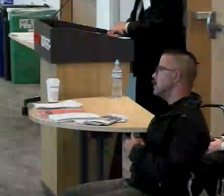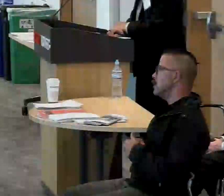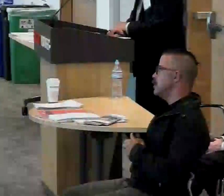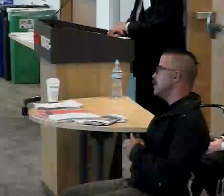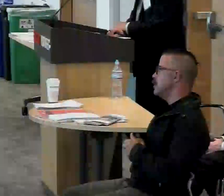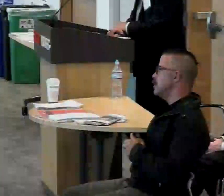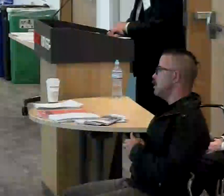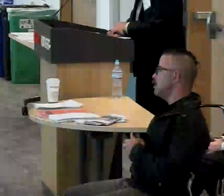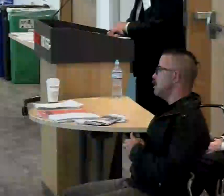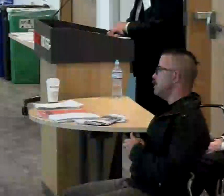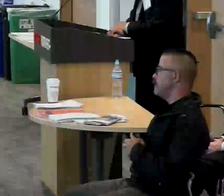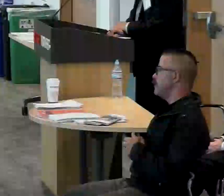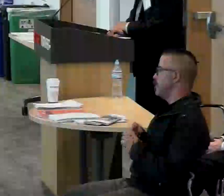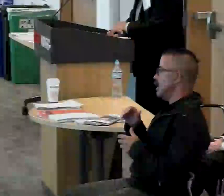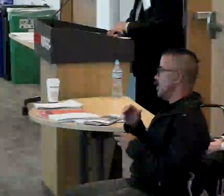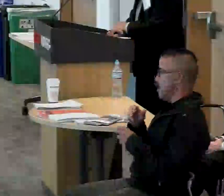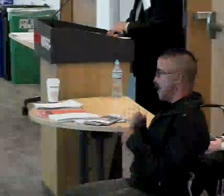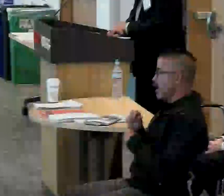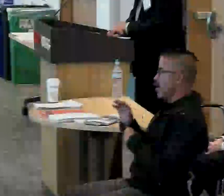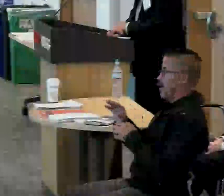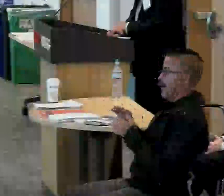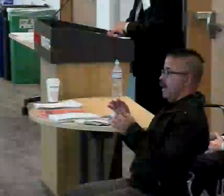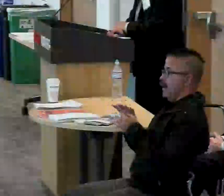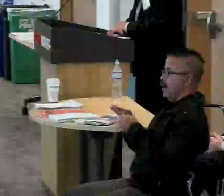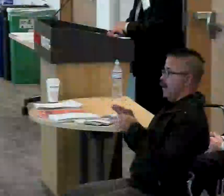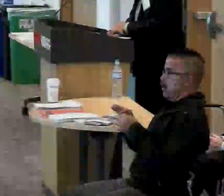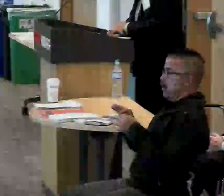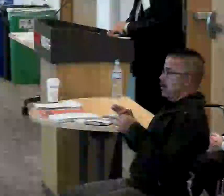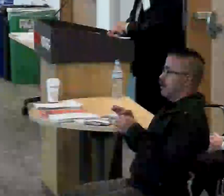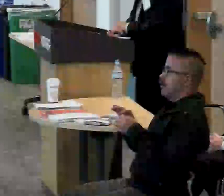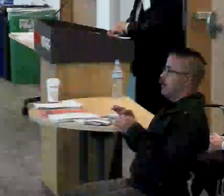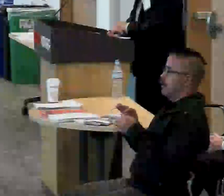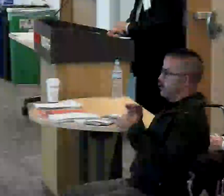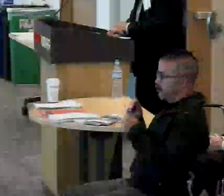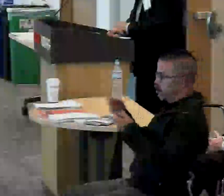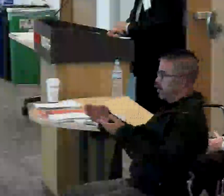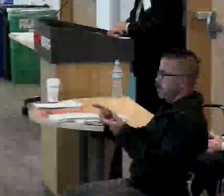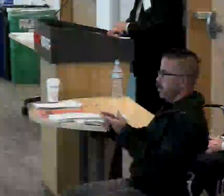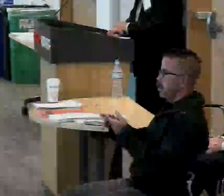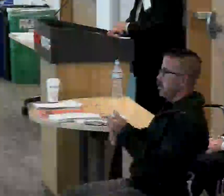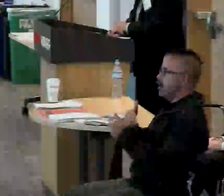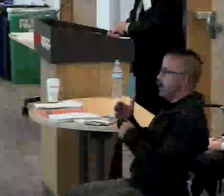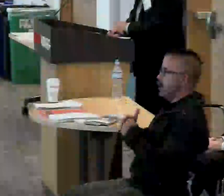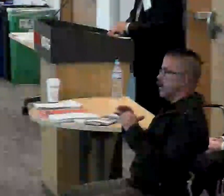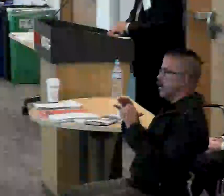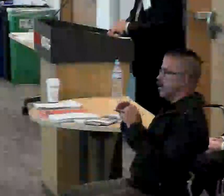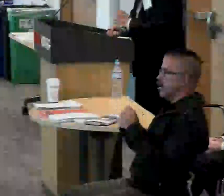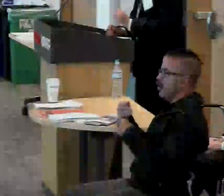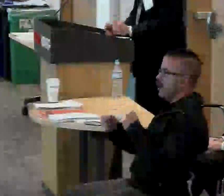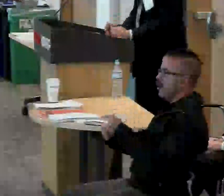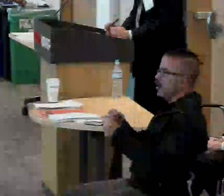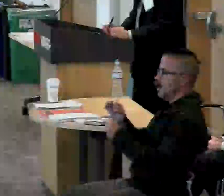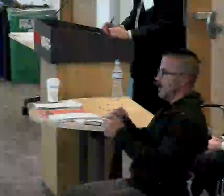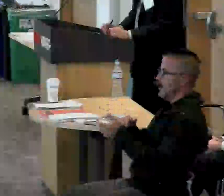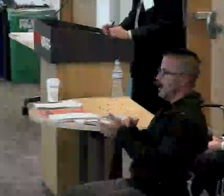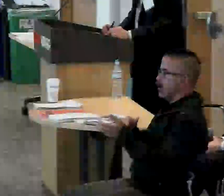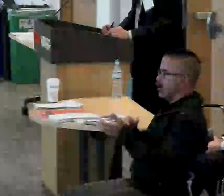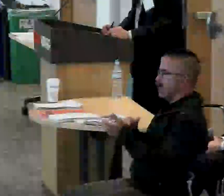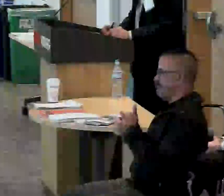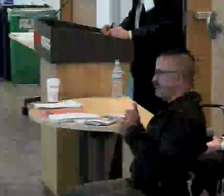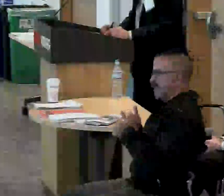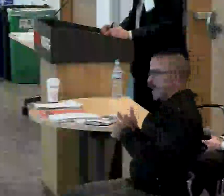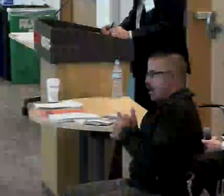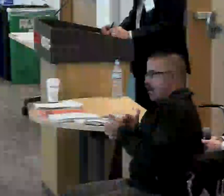get your message in front of the next generation of doctors who are medical students right now, and interns